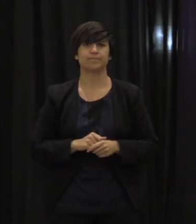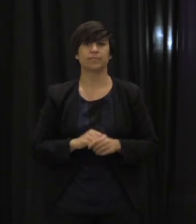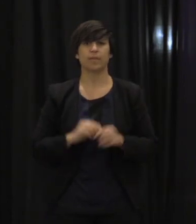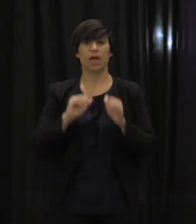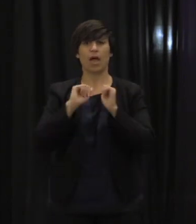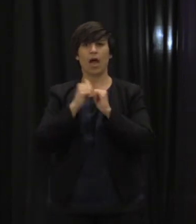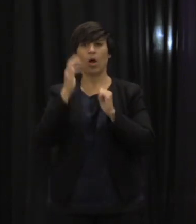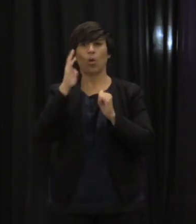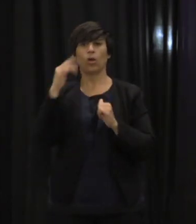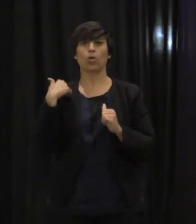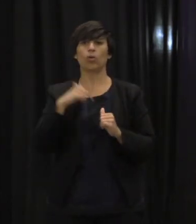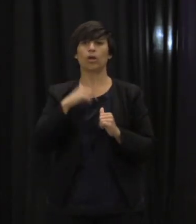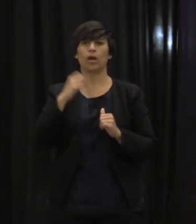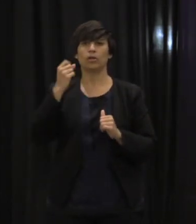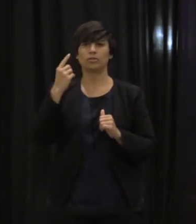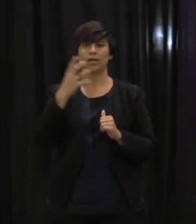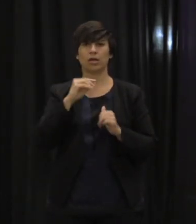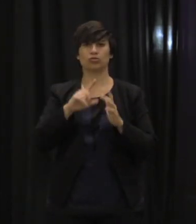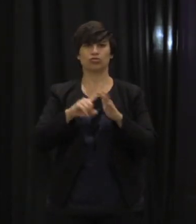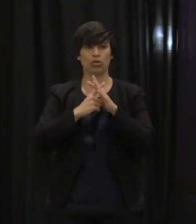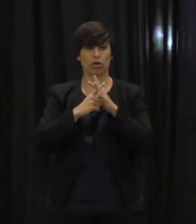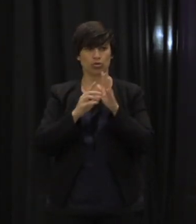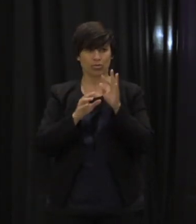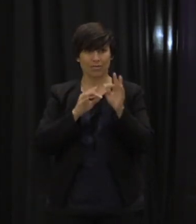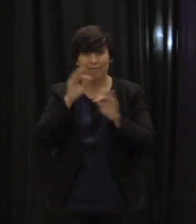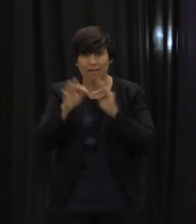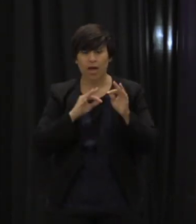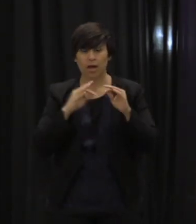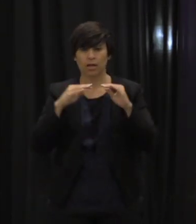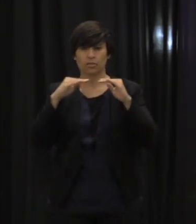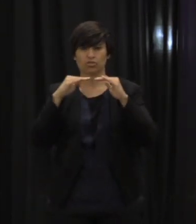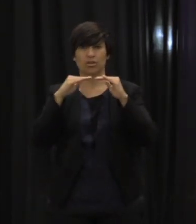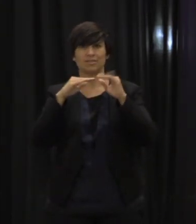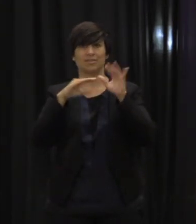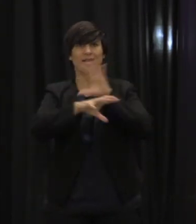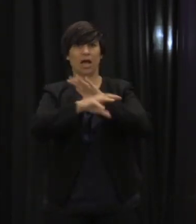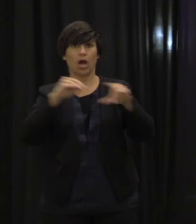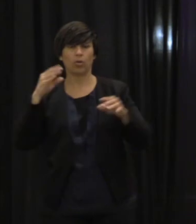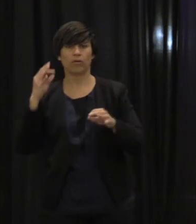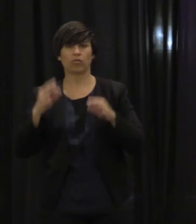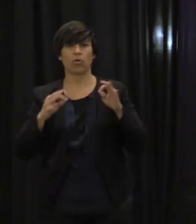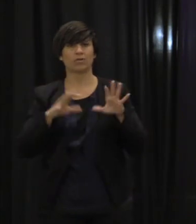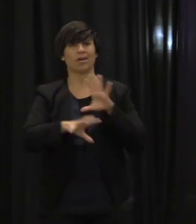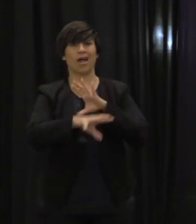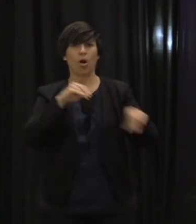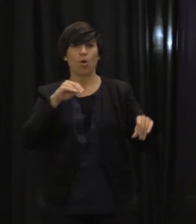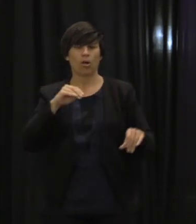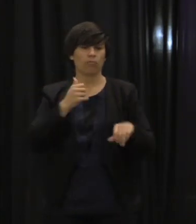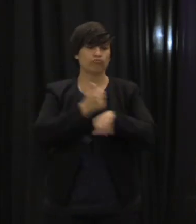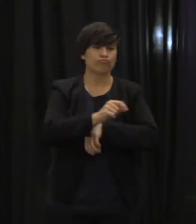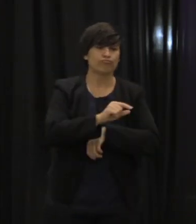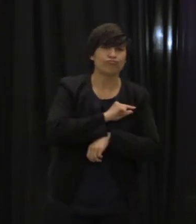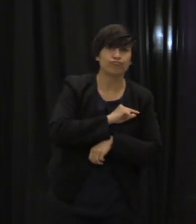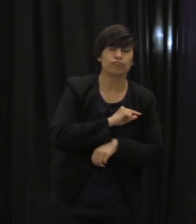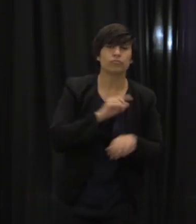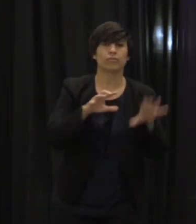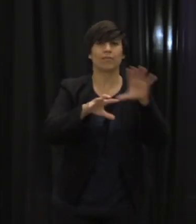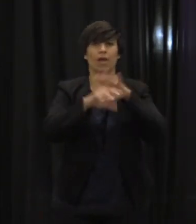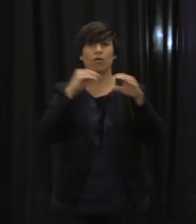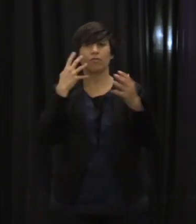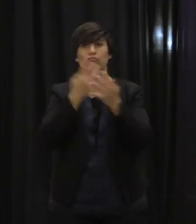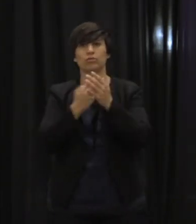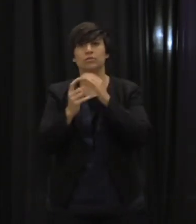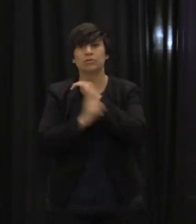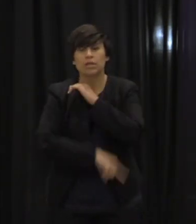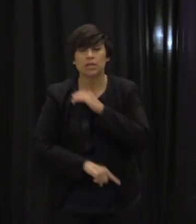How are we going to understand and start to define justice outside of courts, outside of convictions, outside of prison